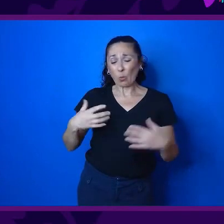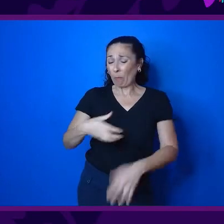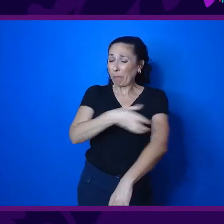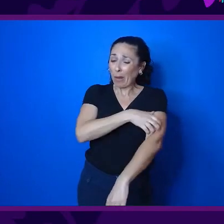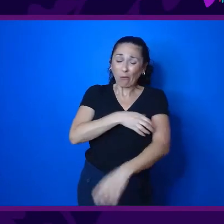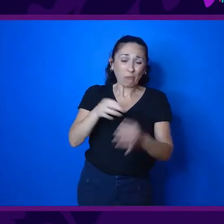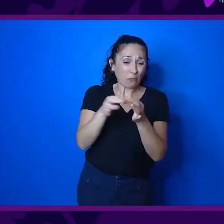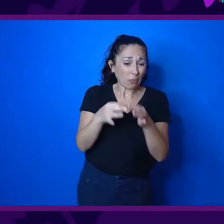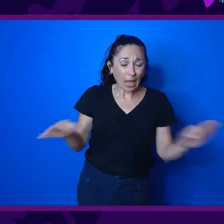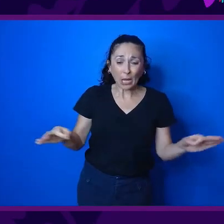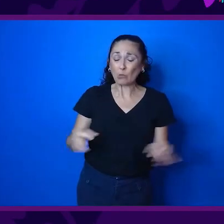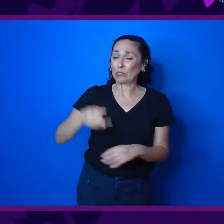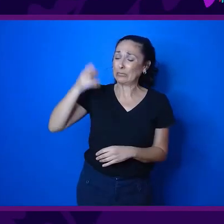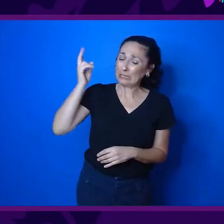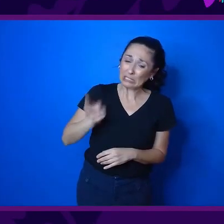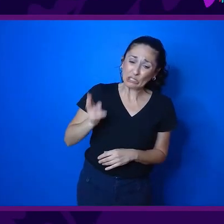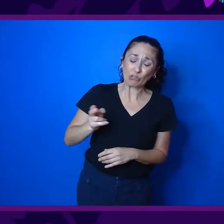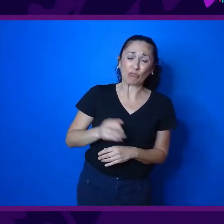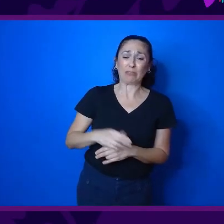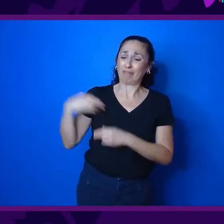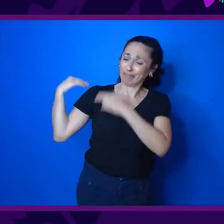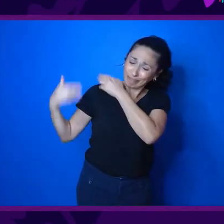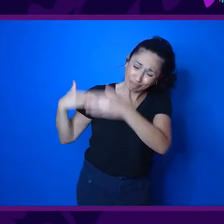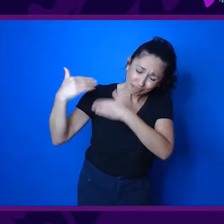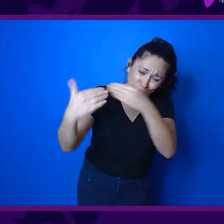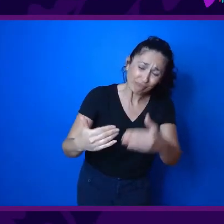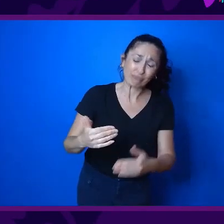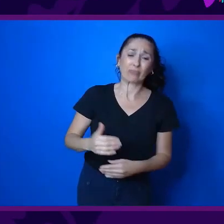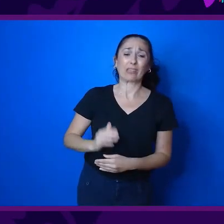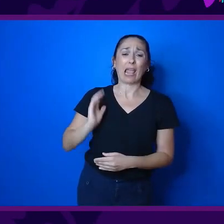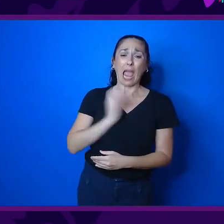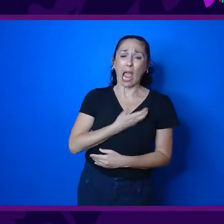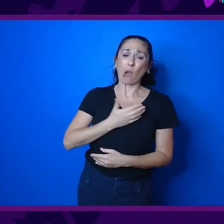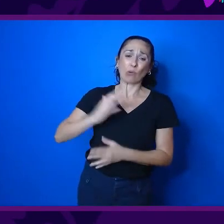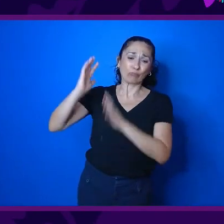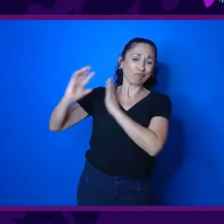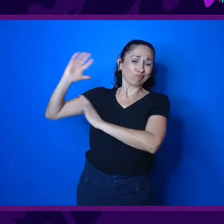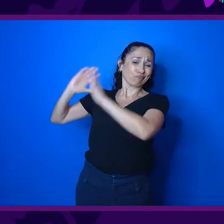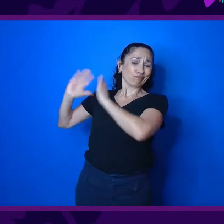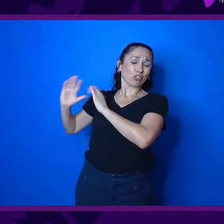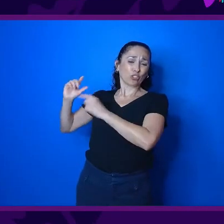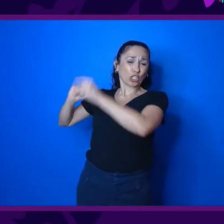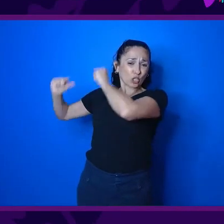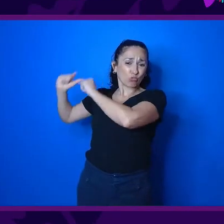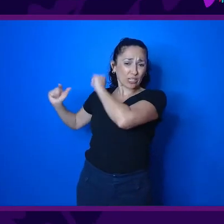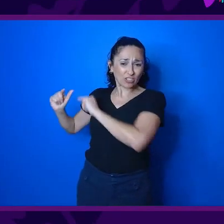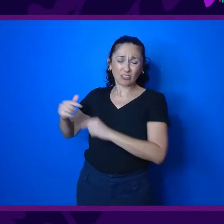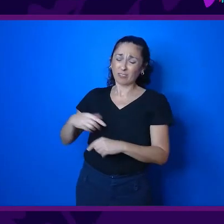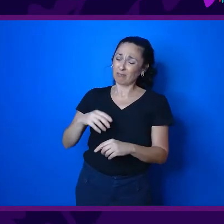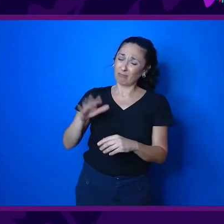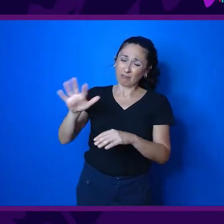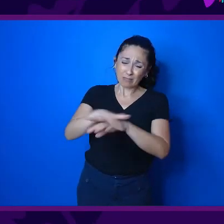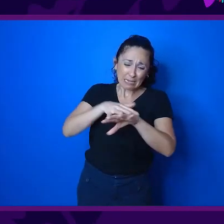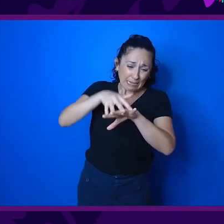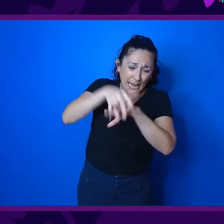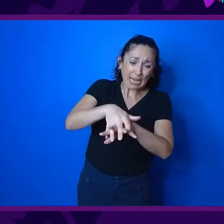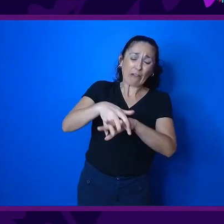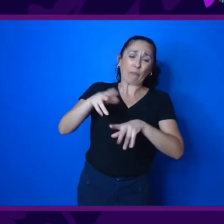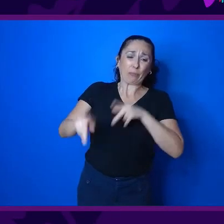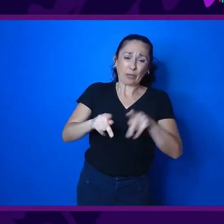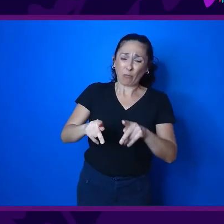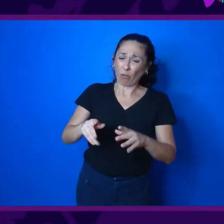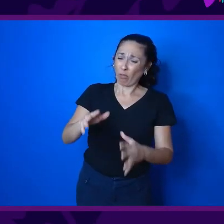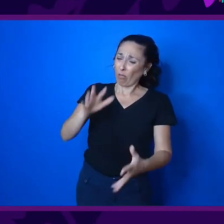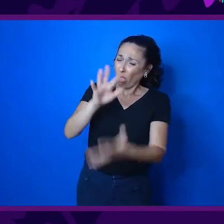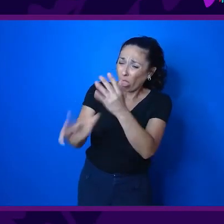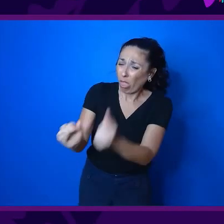history that our elders are in the Native community, and to see that how much they're being devastated, and you bring